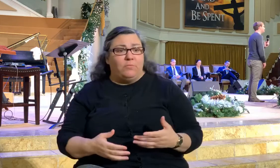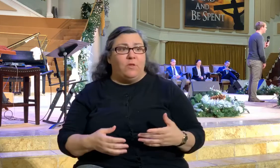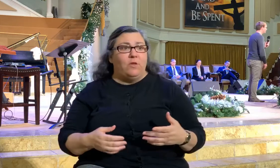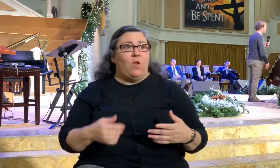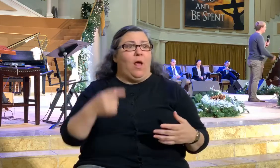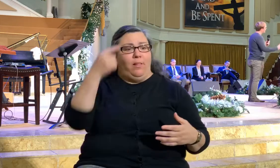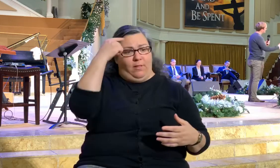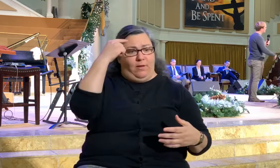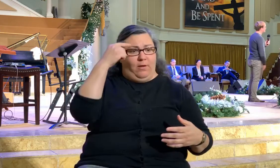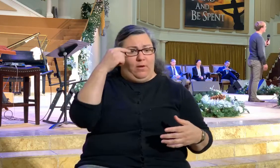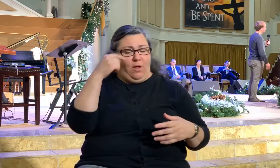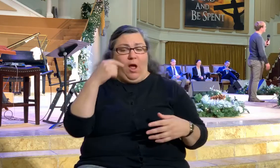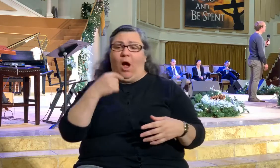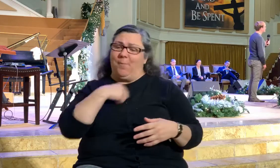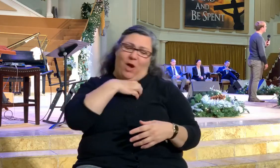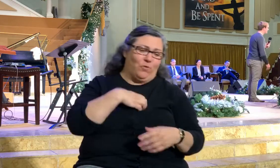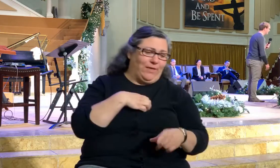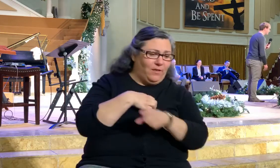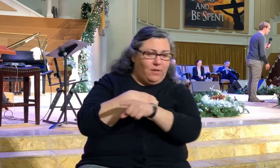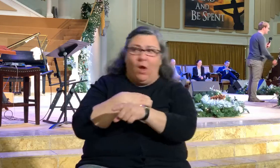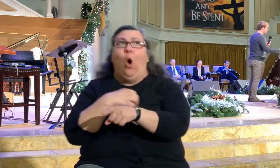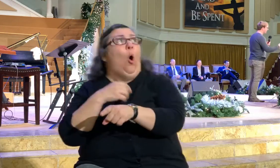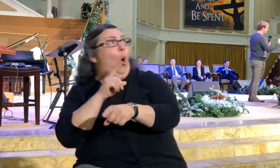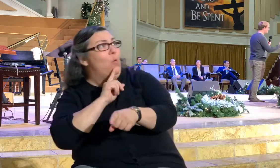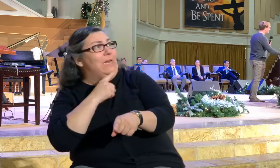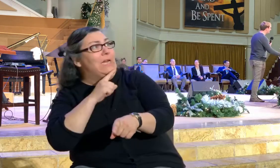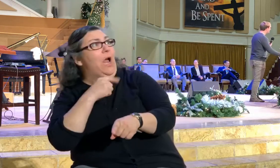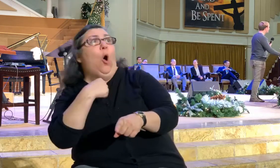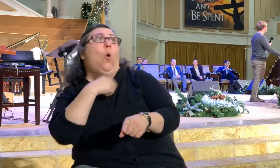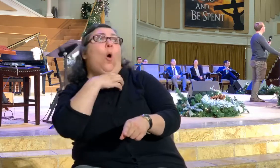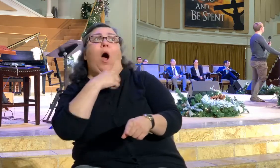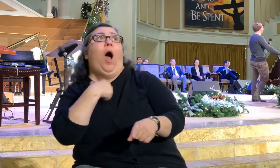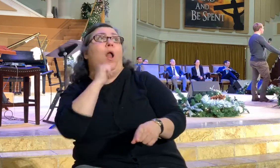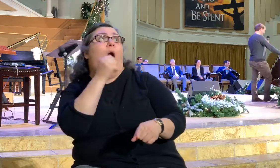3 days. Like, okay, I'm not hungry anymore. So,